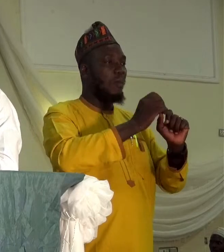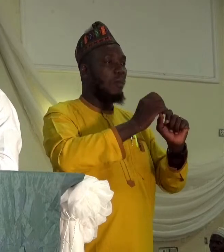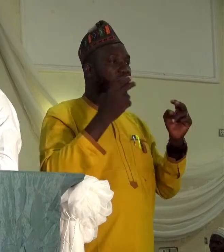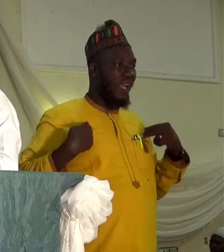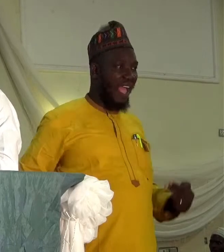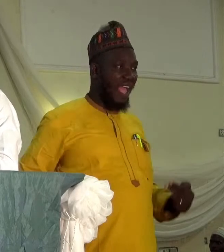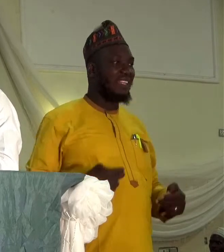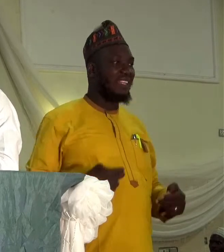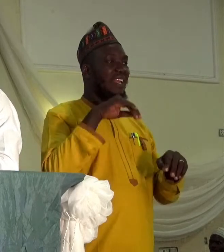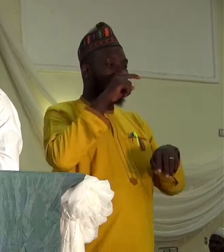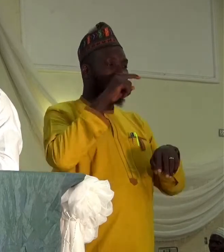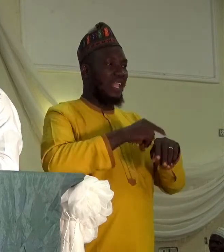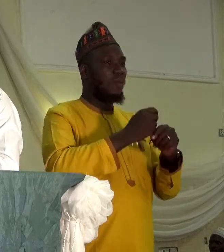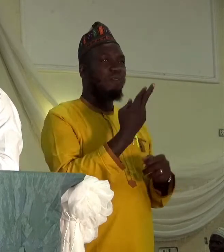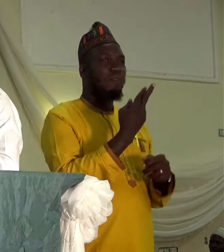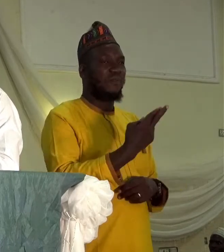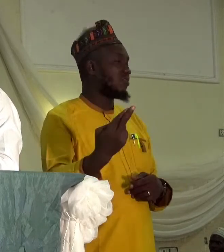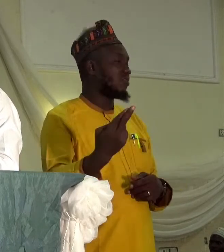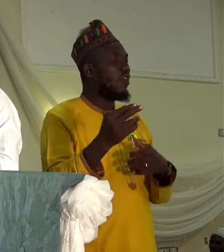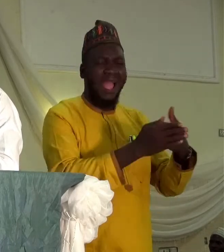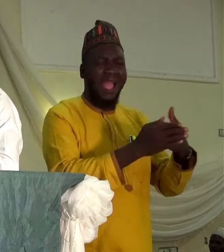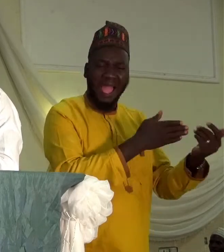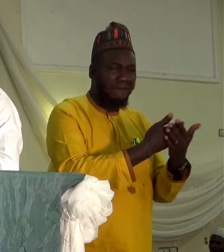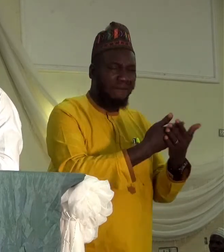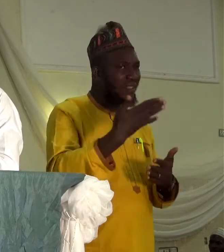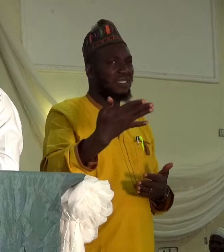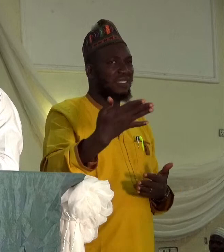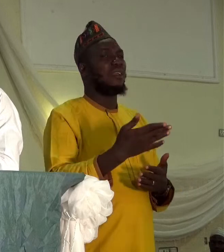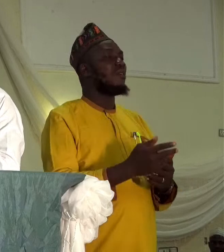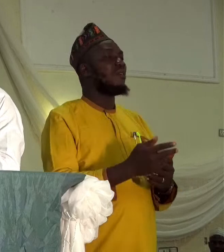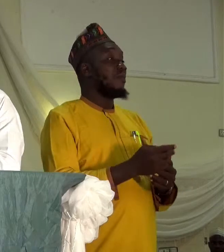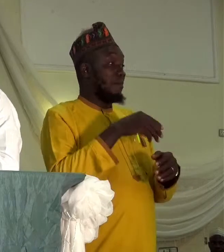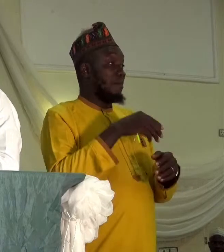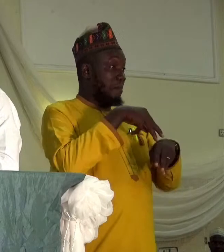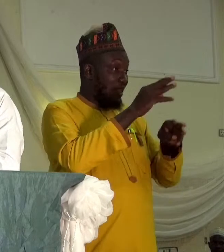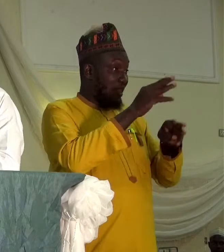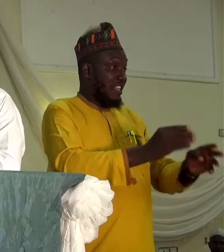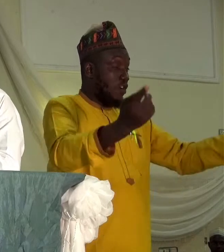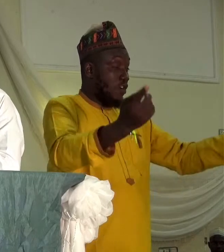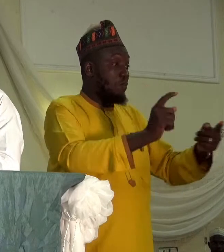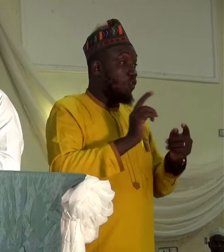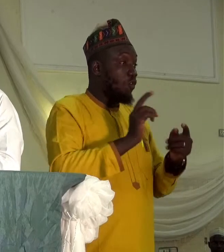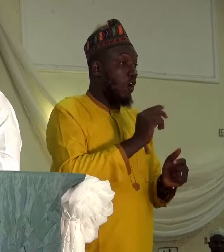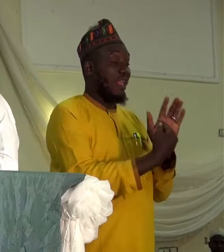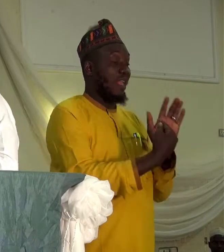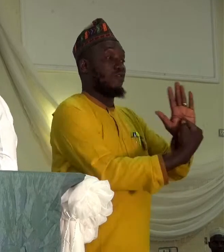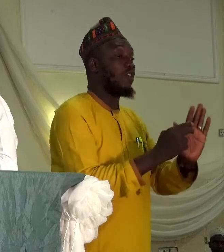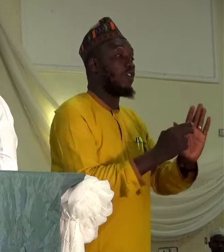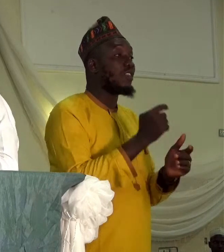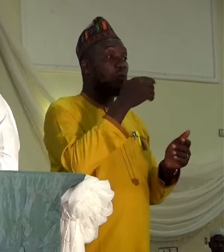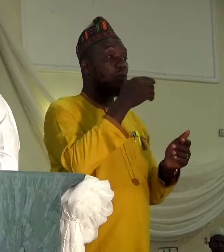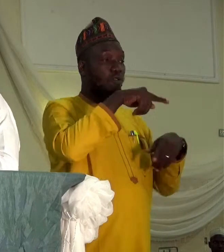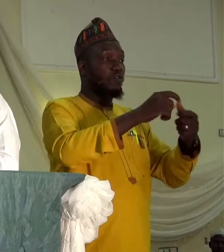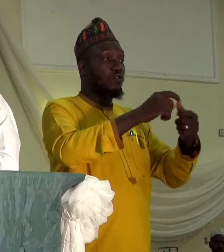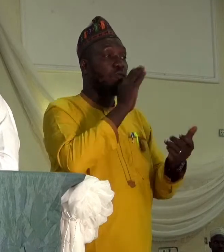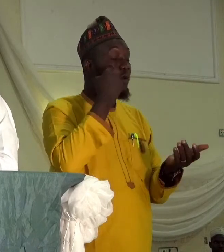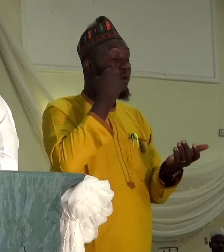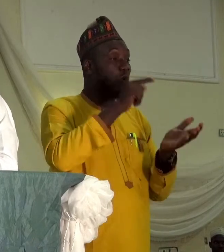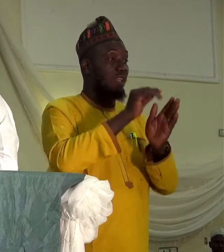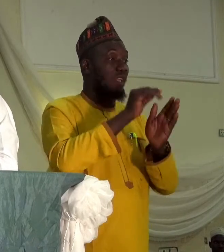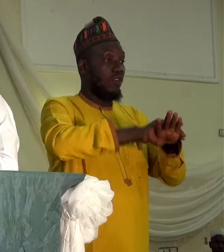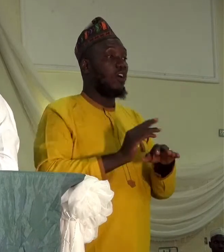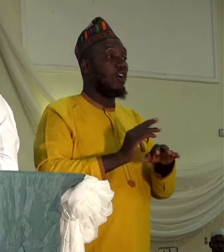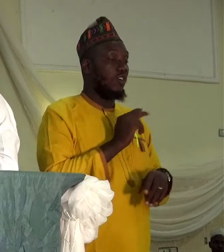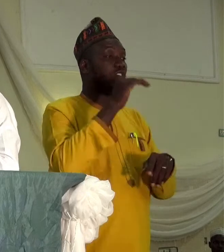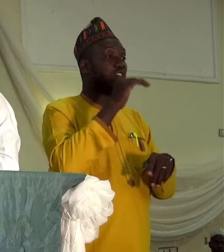in terms of infrastructural development and what have you. Our Rasul led that type of life. So it's going to be a witness on us on the day